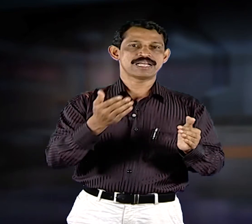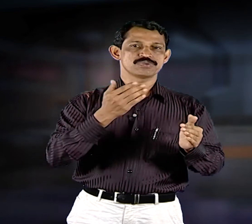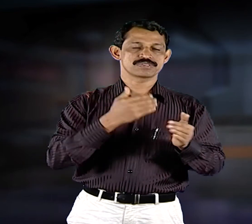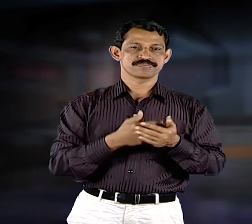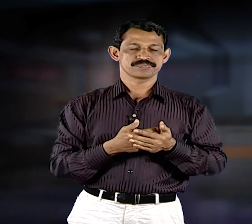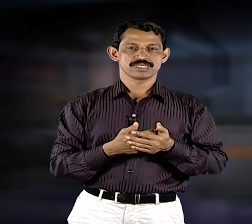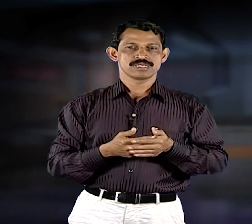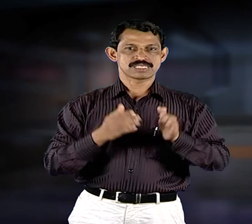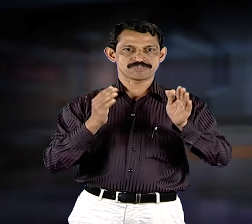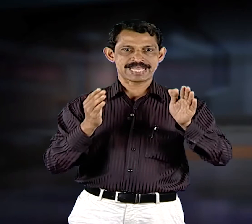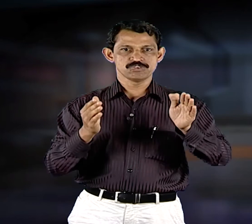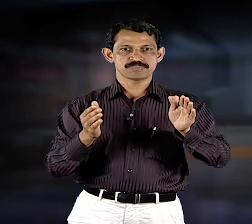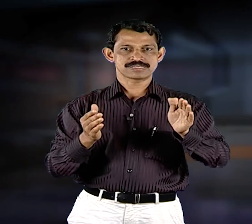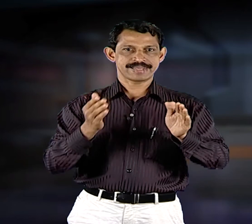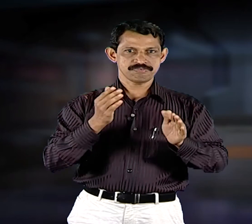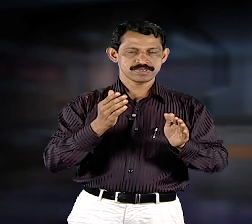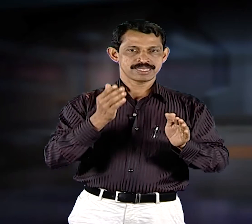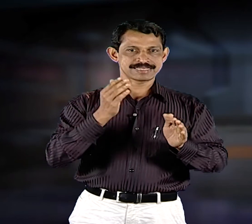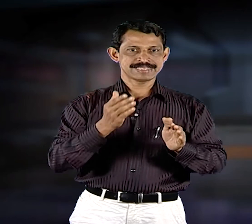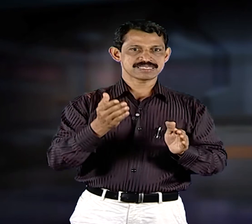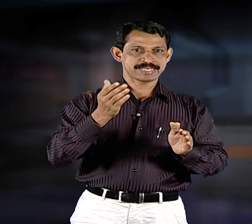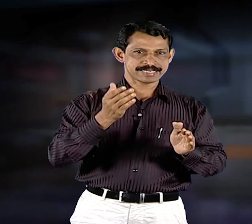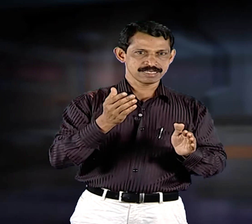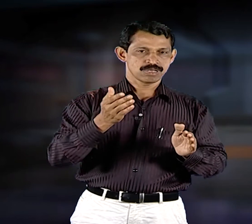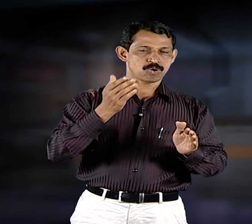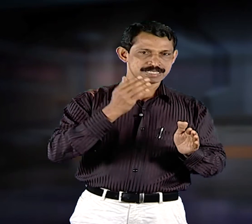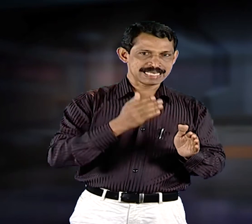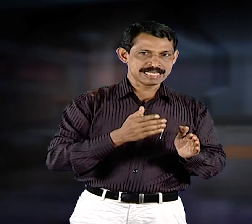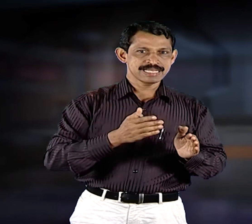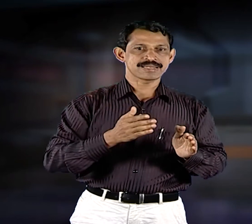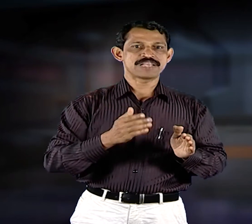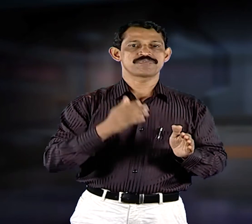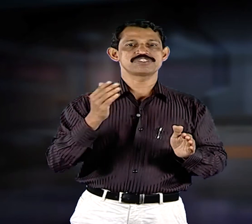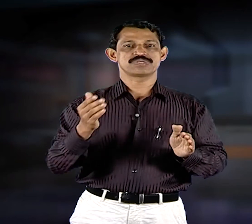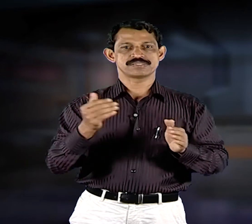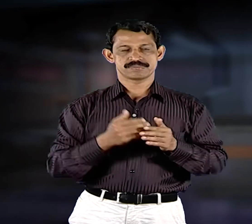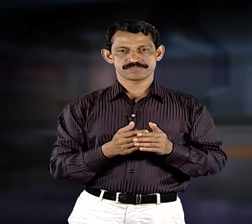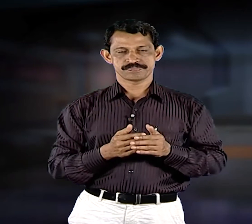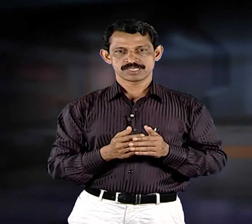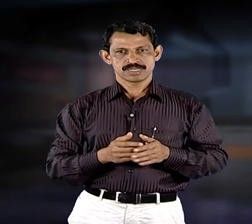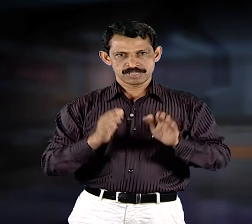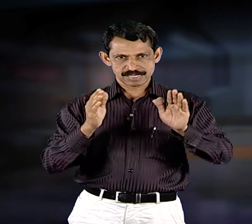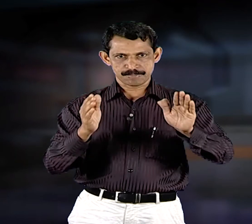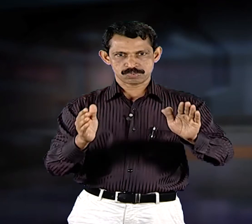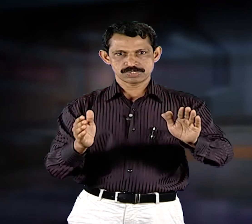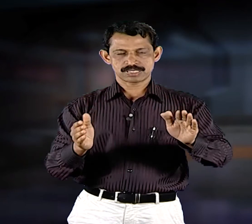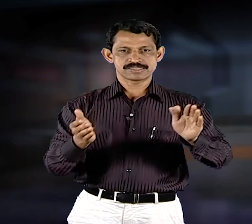values. Such values must have a direct bearing on the daily life of the students. This approach